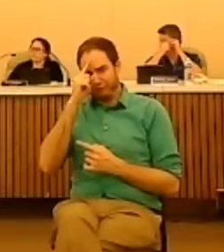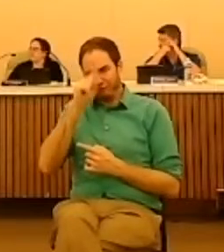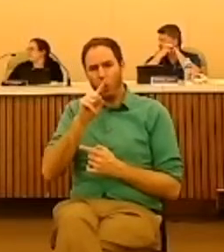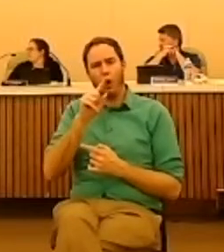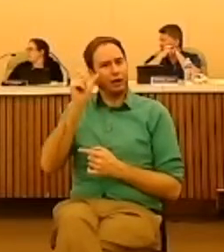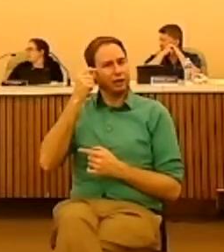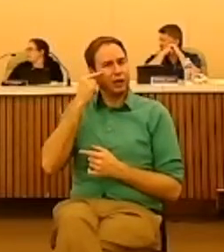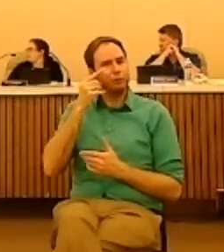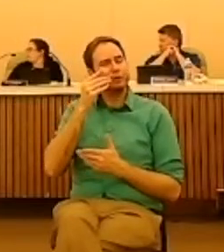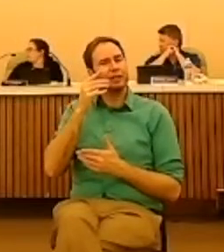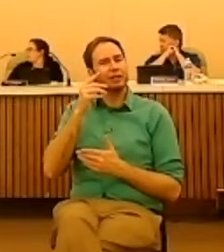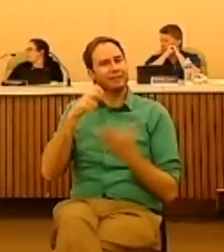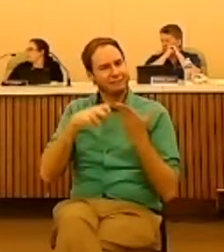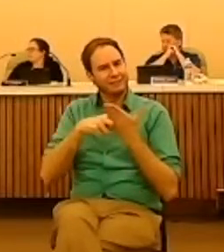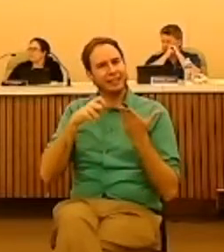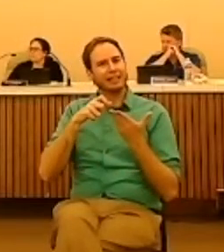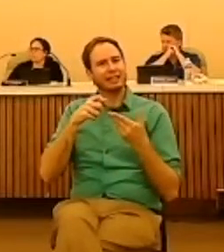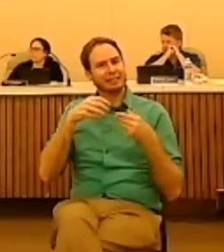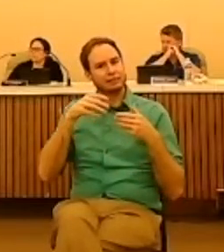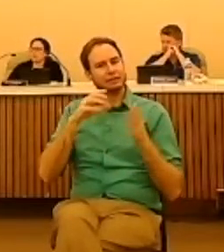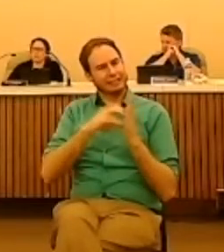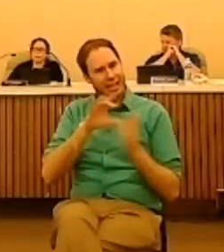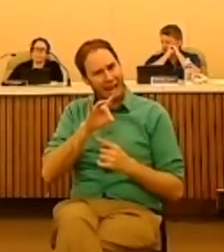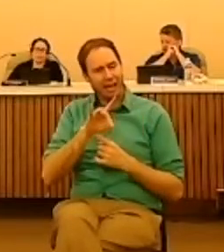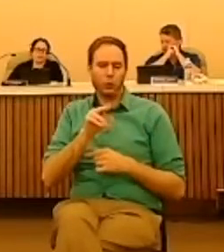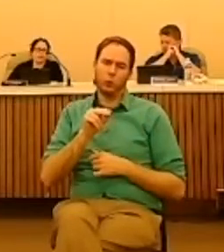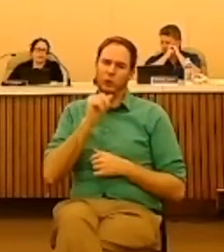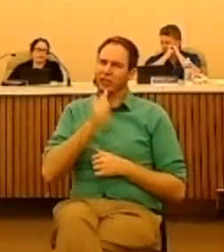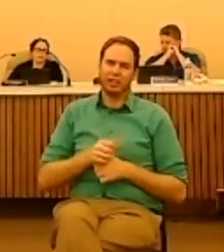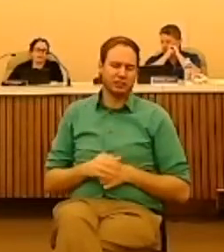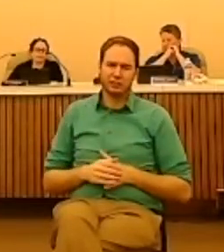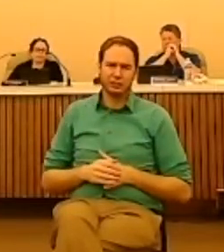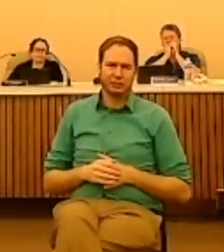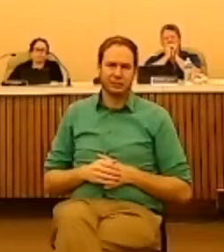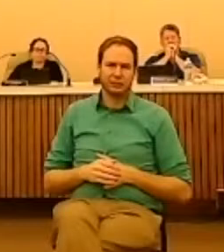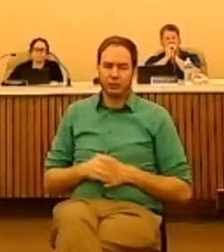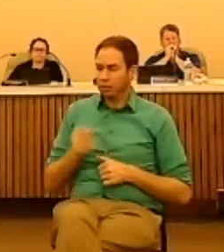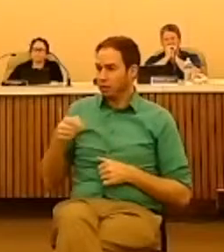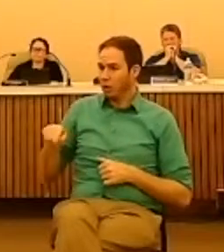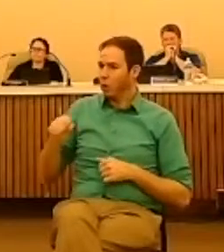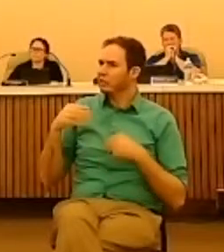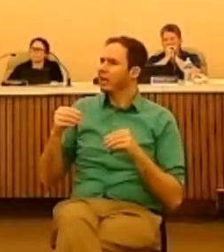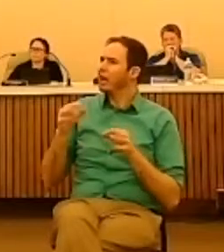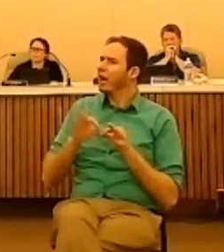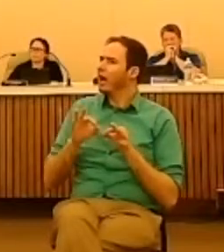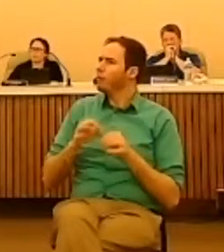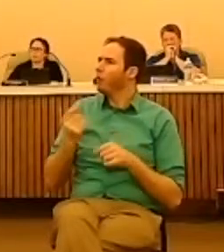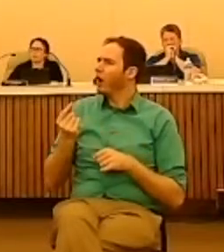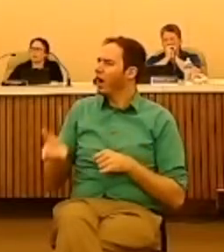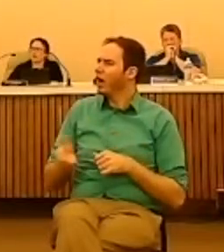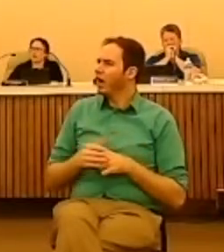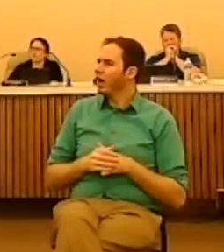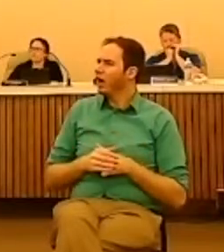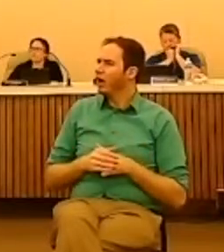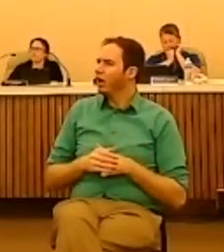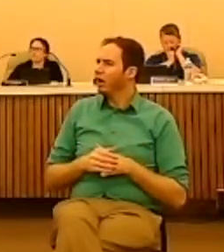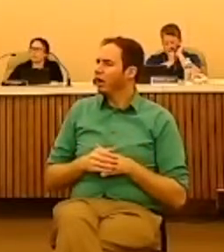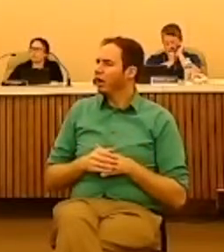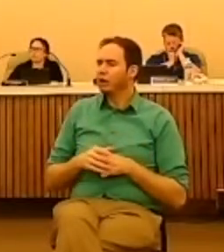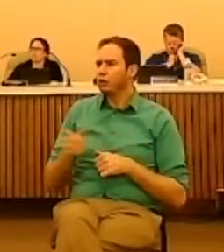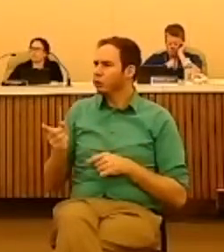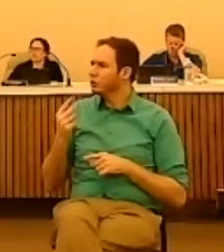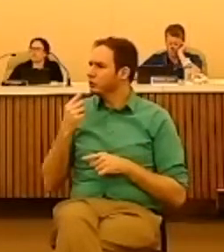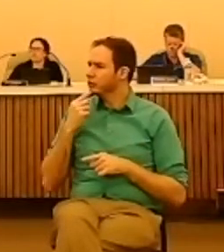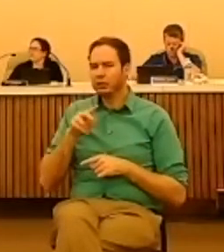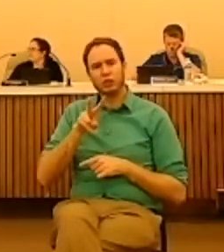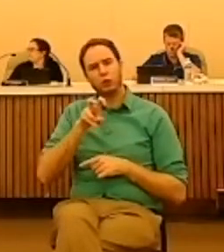level price range is more than what they're selling for in the neighborhood right now. so- What are they selling for? Right. What